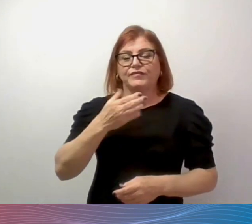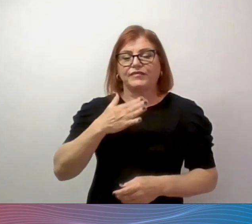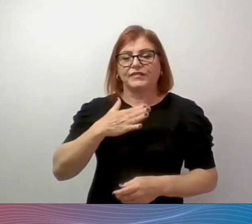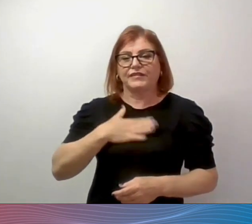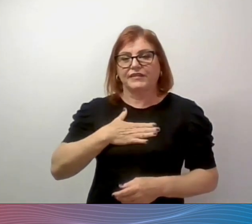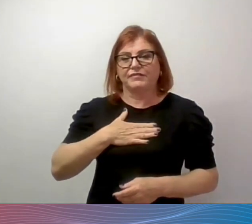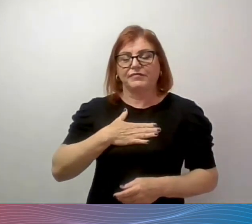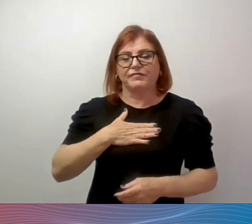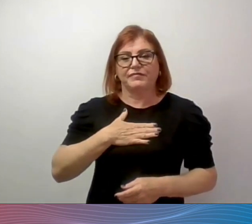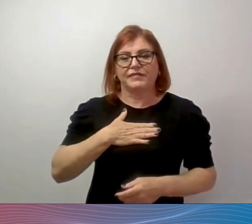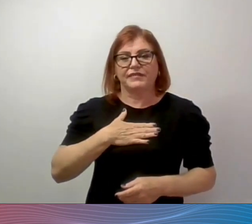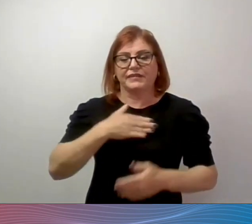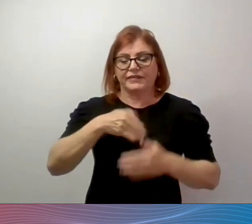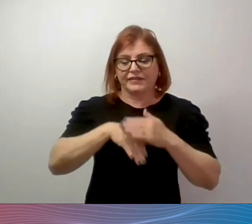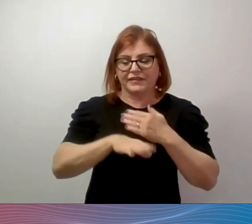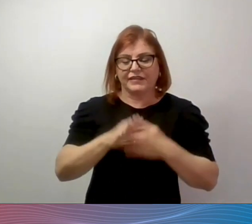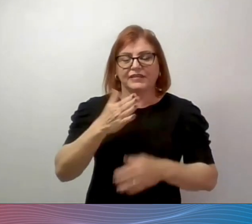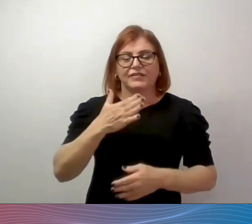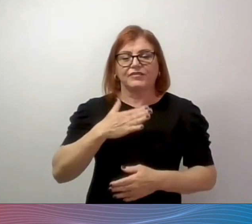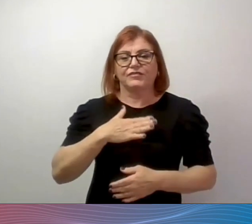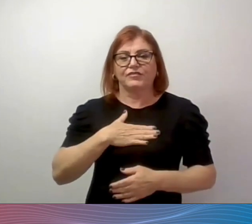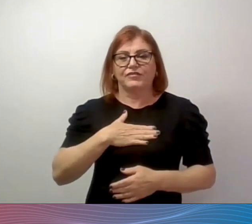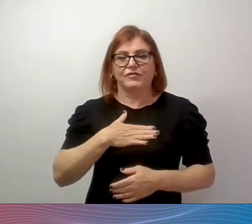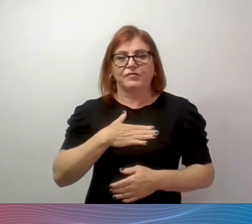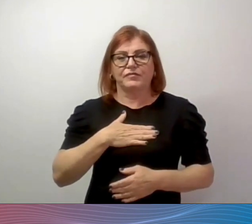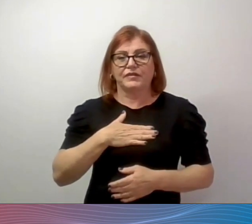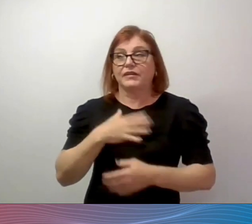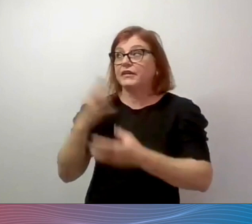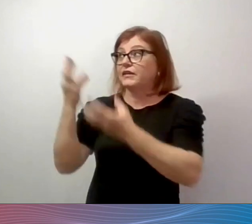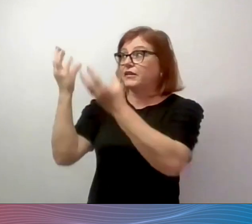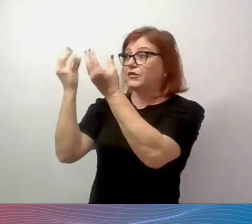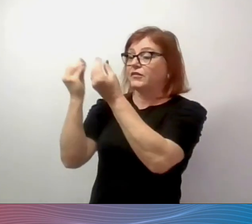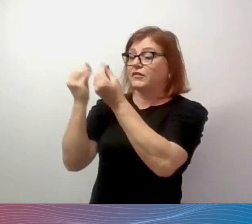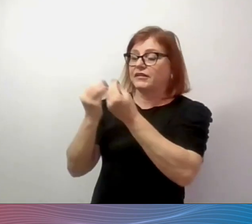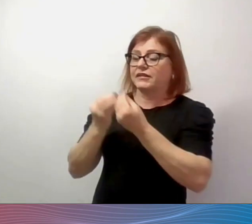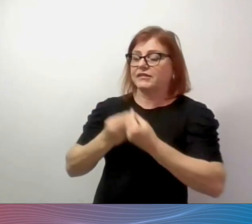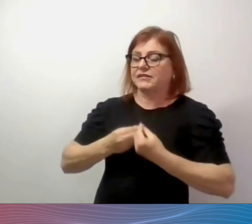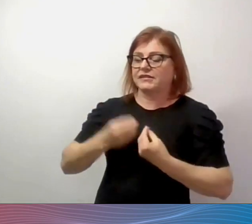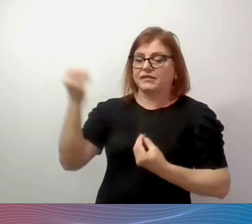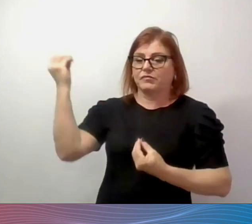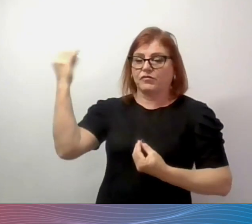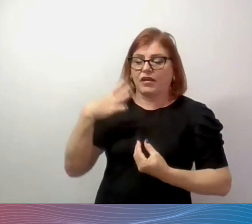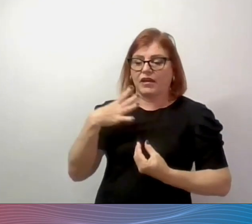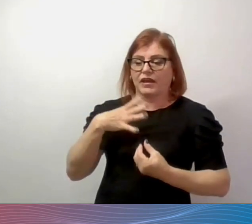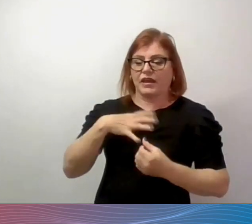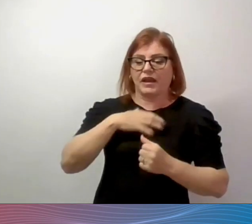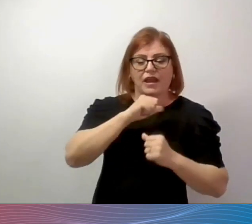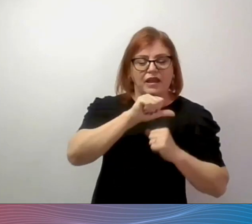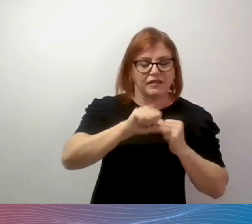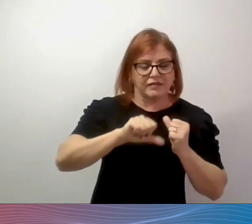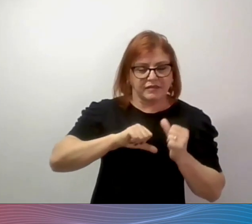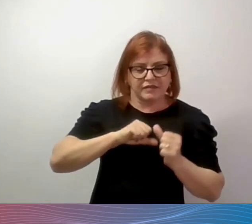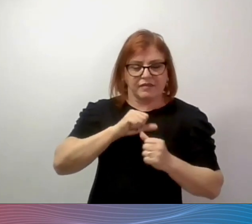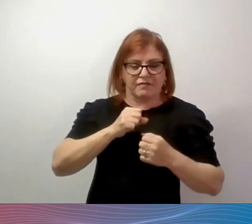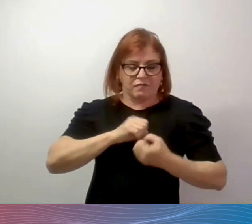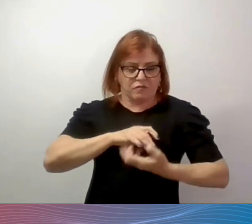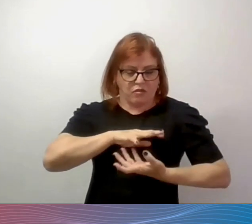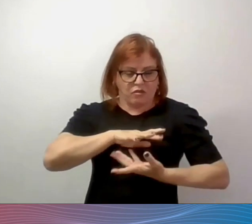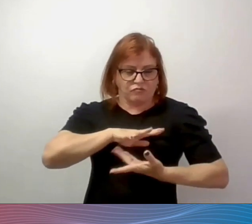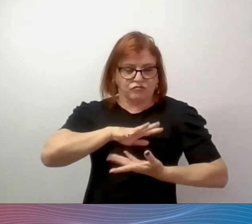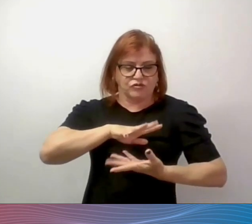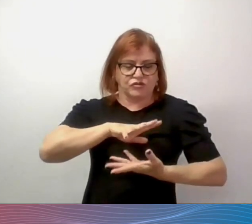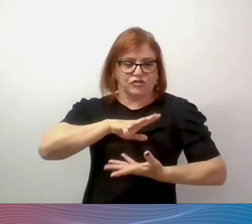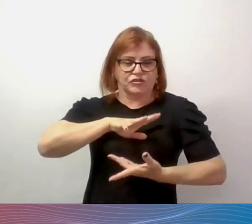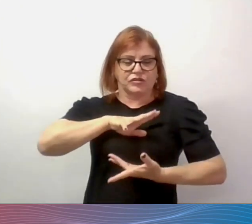vai tomando conta de mim. He will take over me. E eu vou acabar sendo imitador de Deus